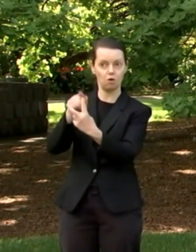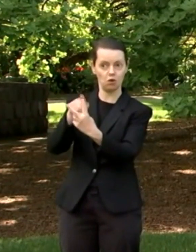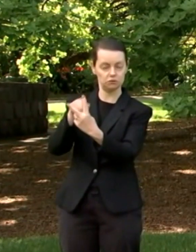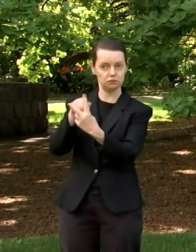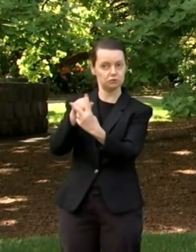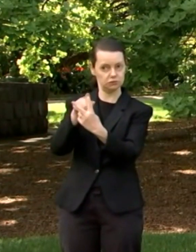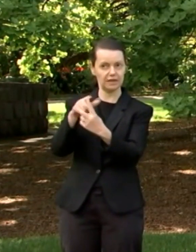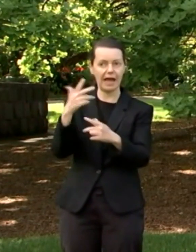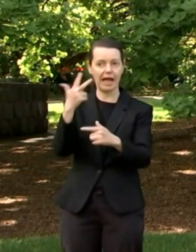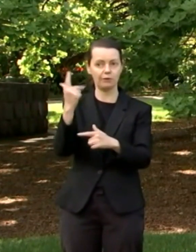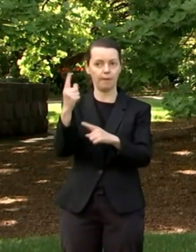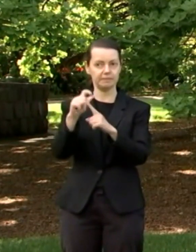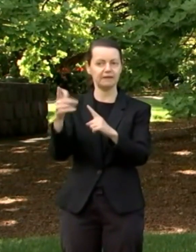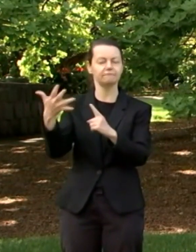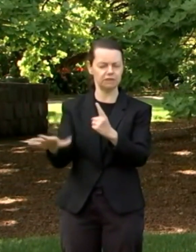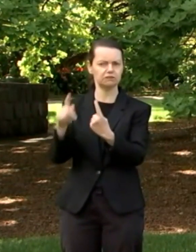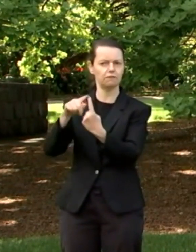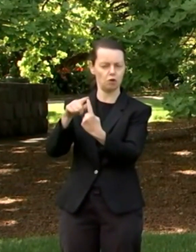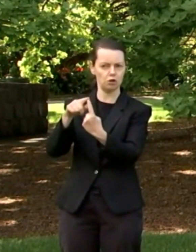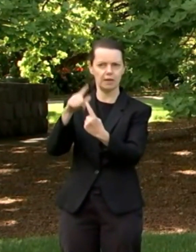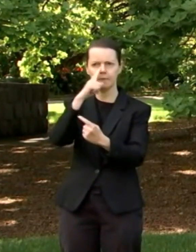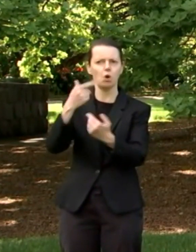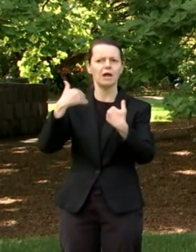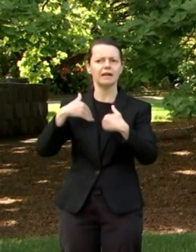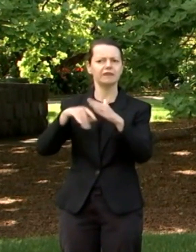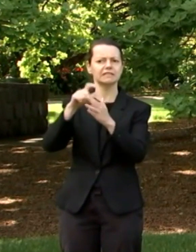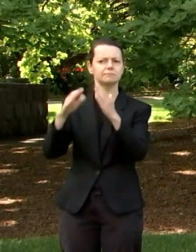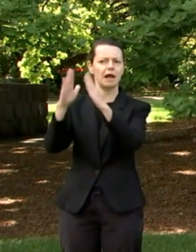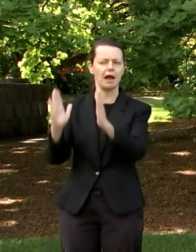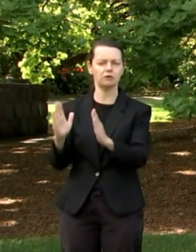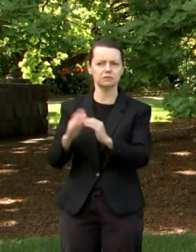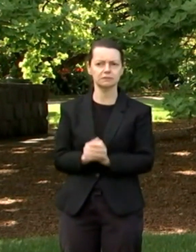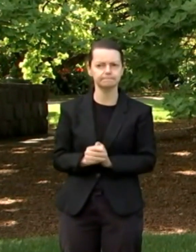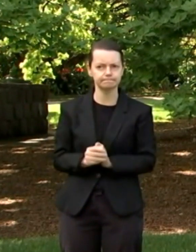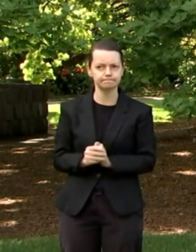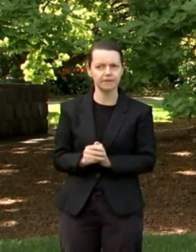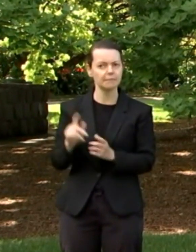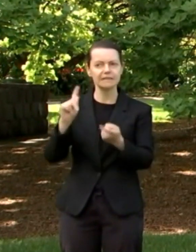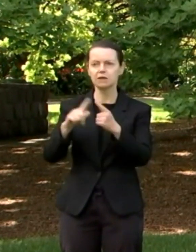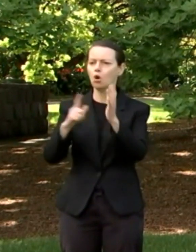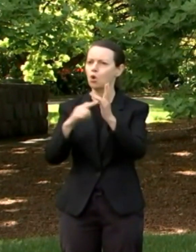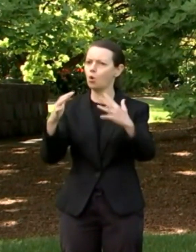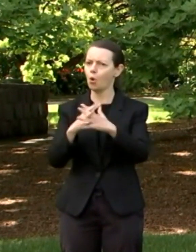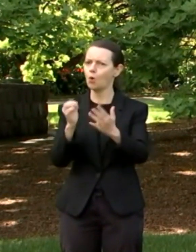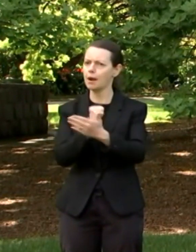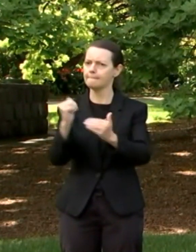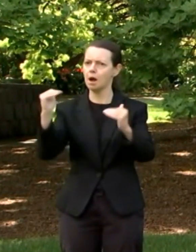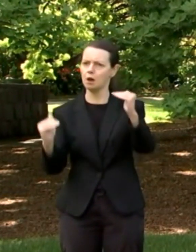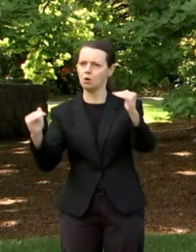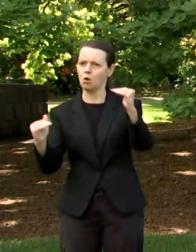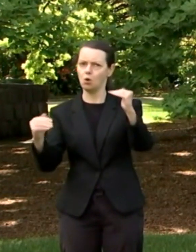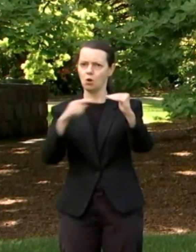But vaccination rates of Victorians living with a disability are still lower than the general population, as I indicated a minute ago,